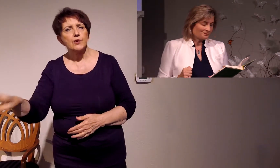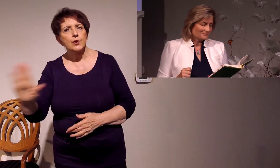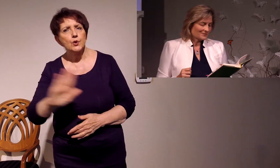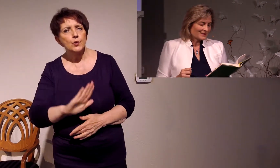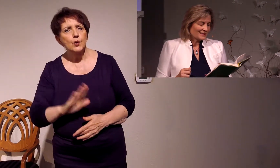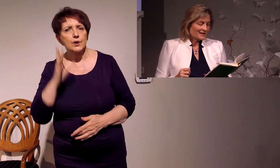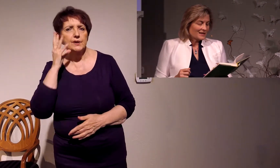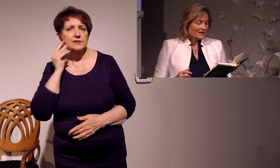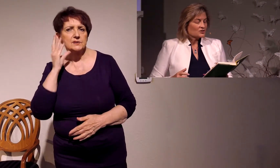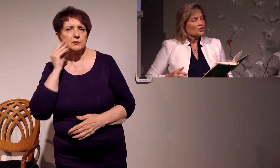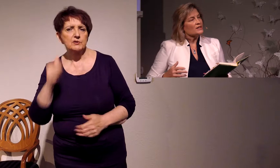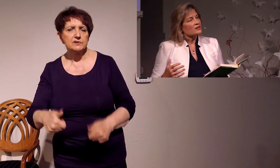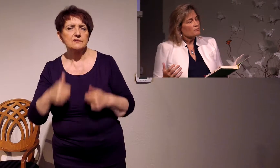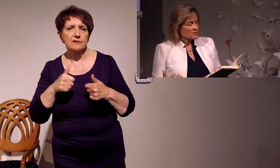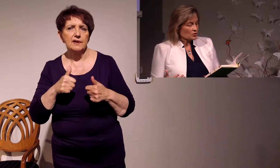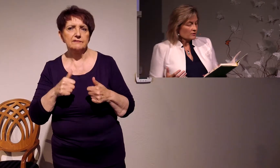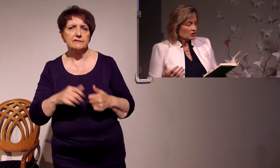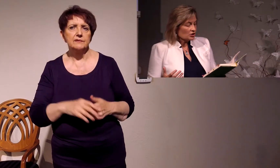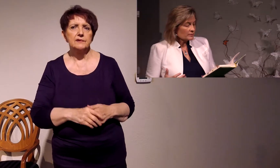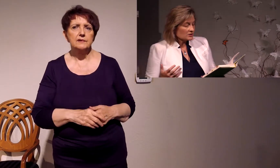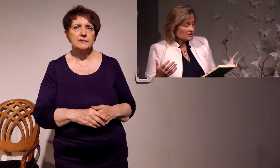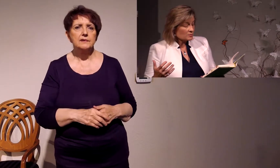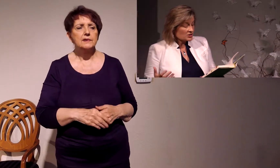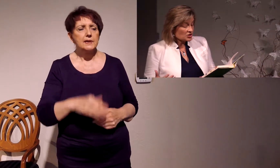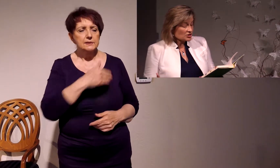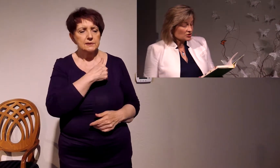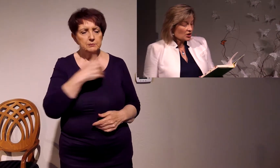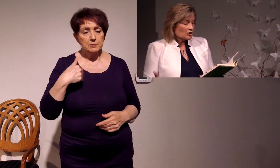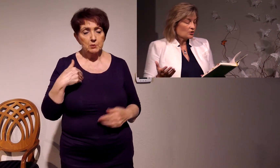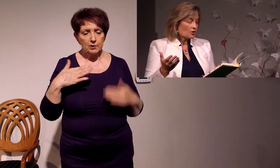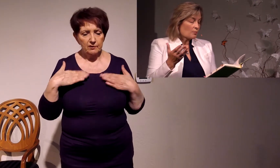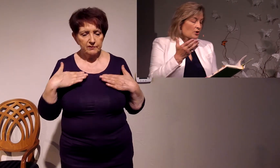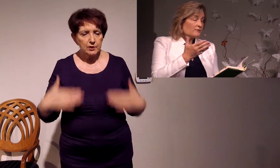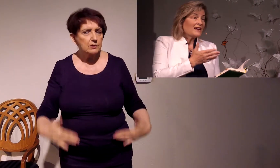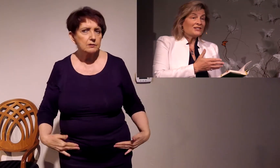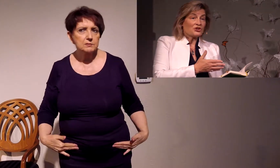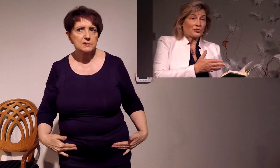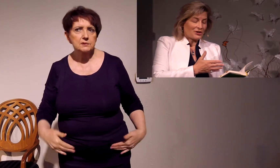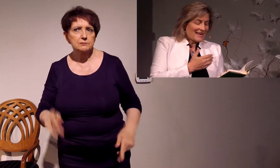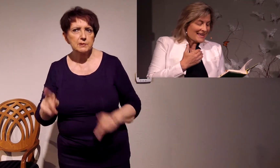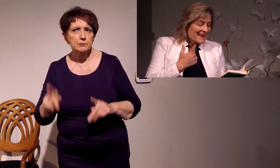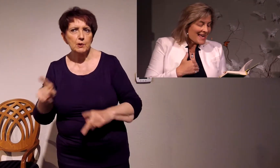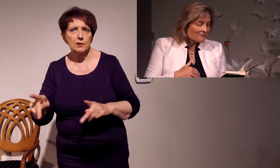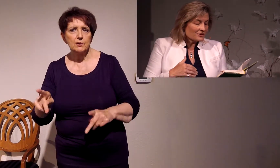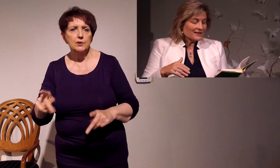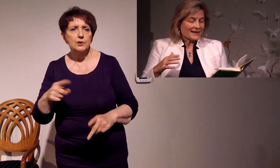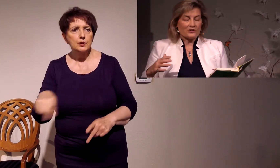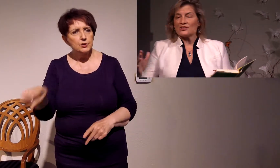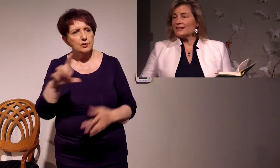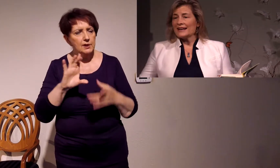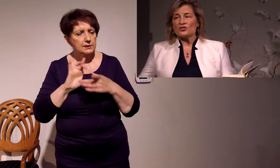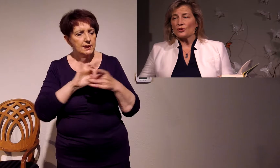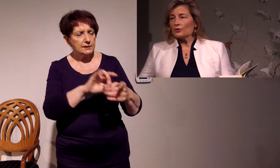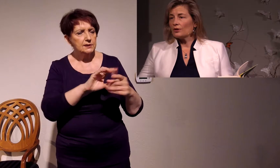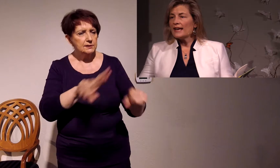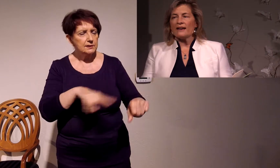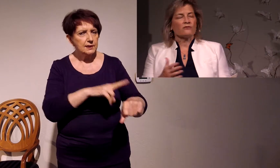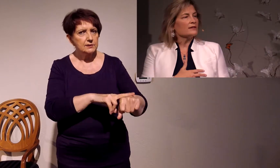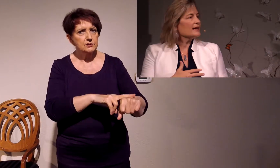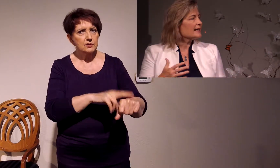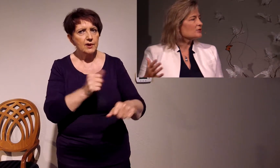lifetime. And so as a member of the human species, you're a part of nature. And everything else in